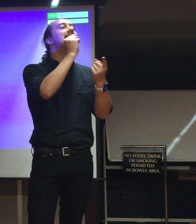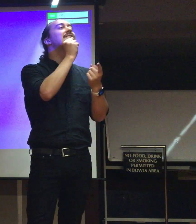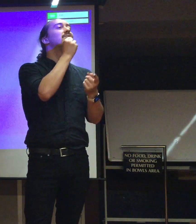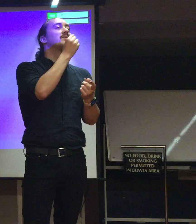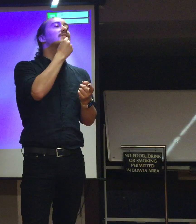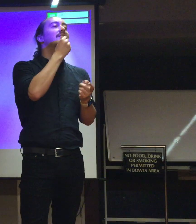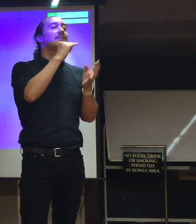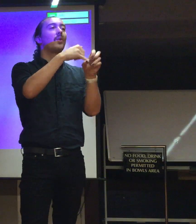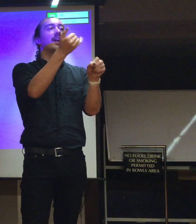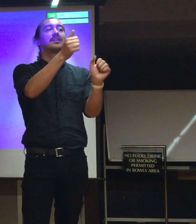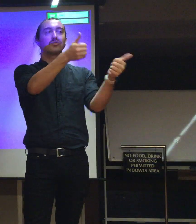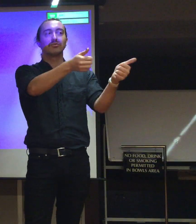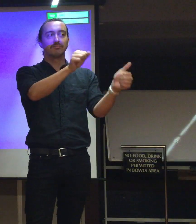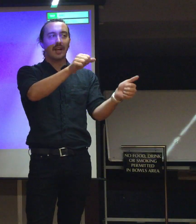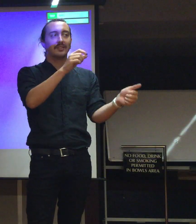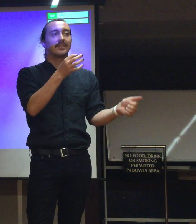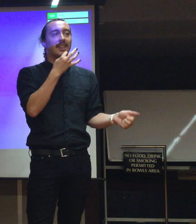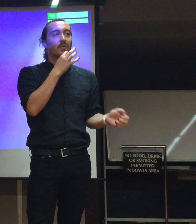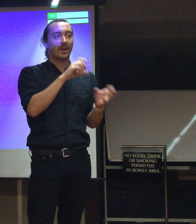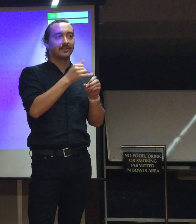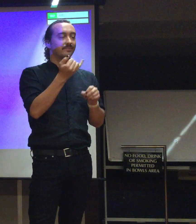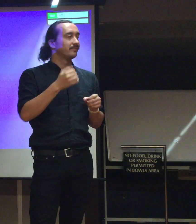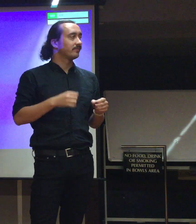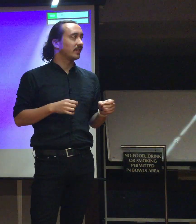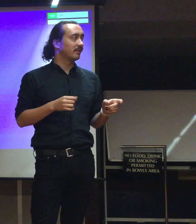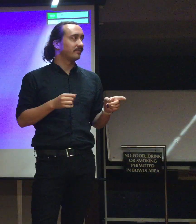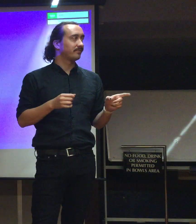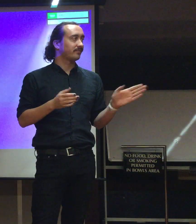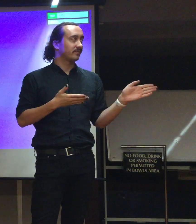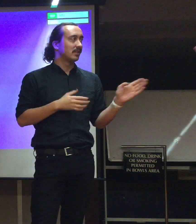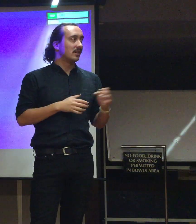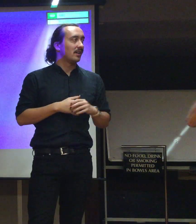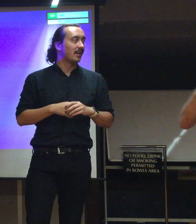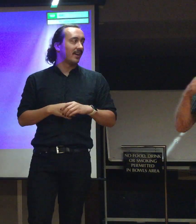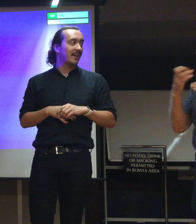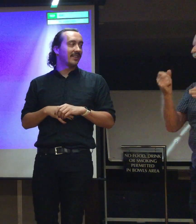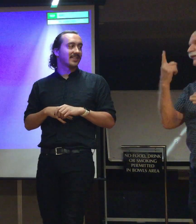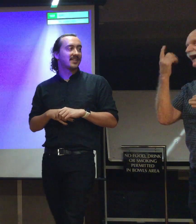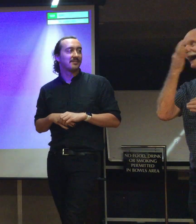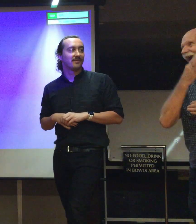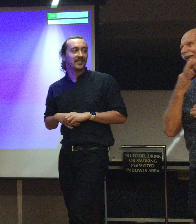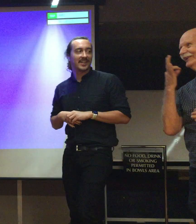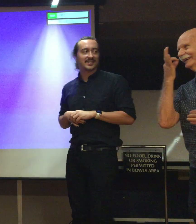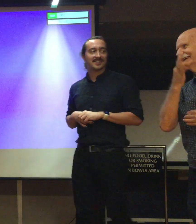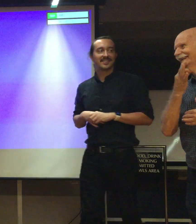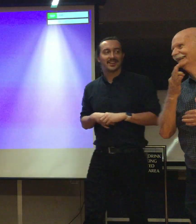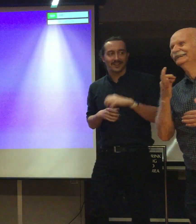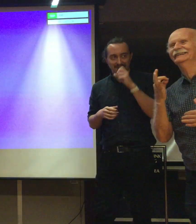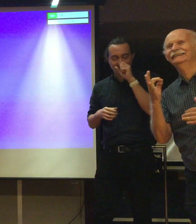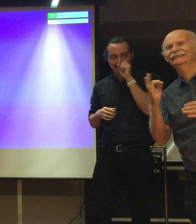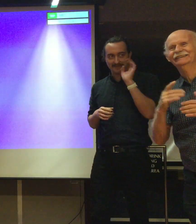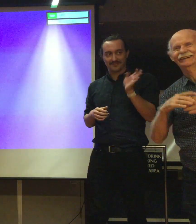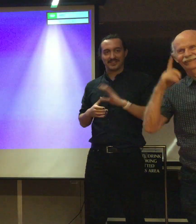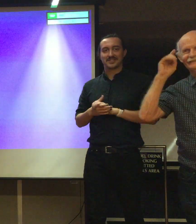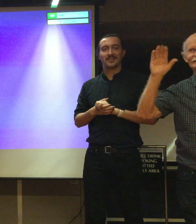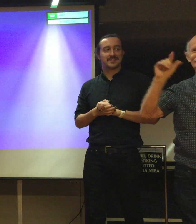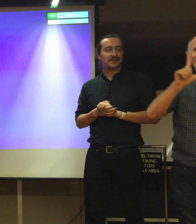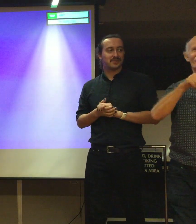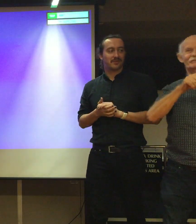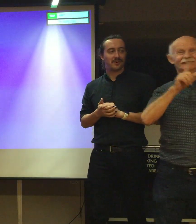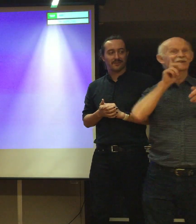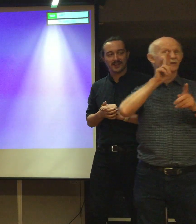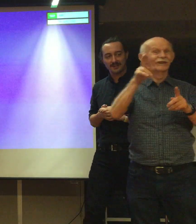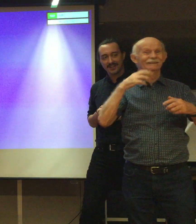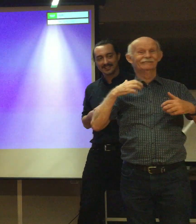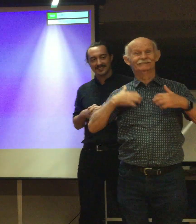Little honey. Just a little bit. Yeah. Yeah. Okay. Okay, I think that's fine. That's closed. Time to close